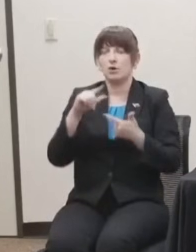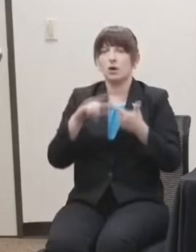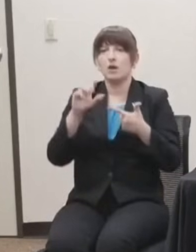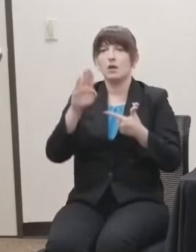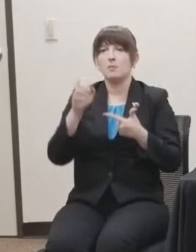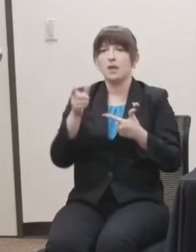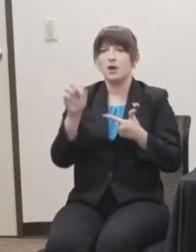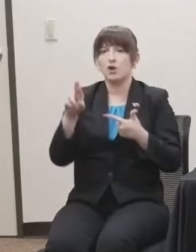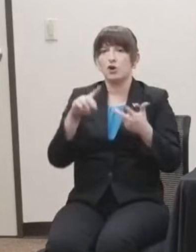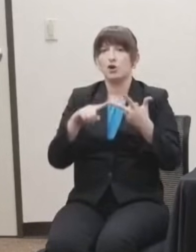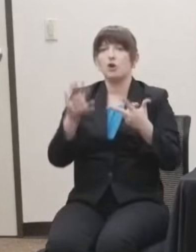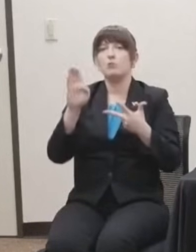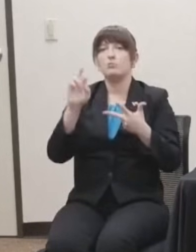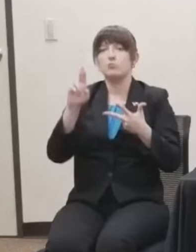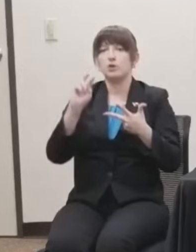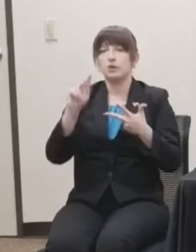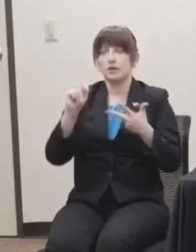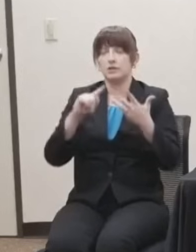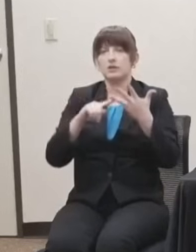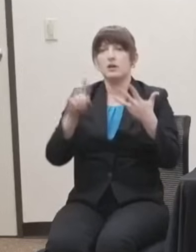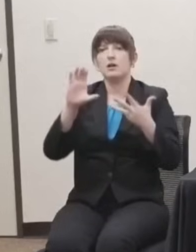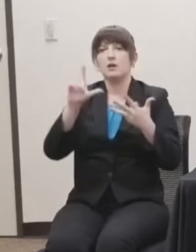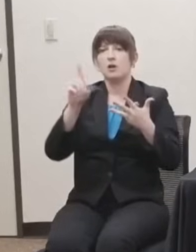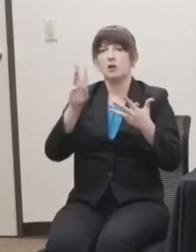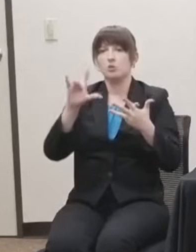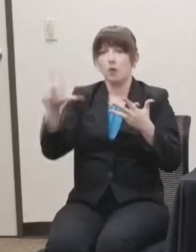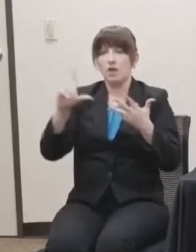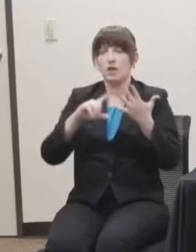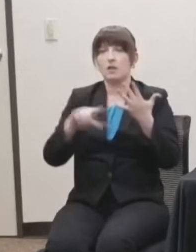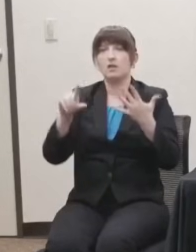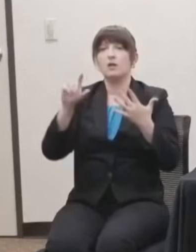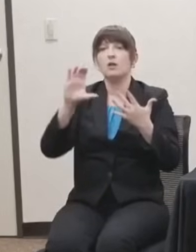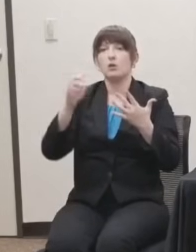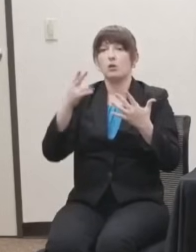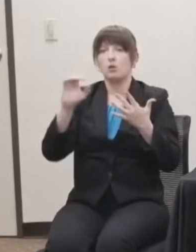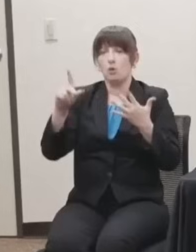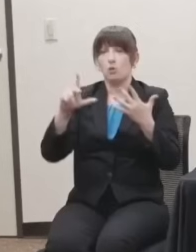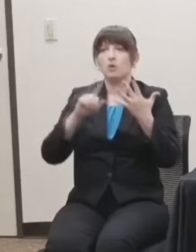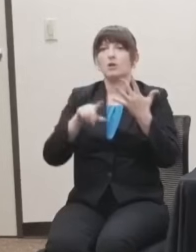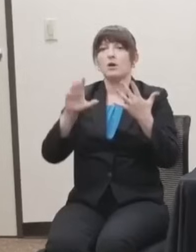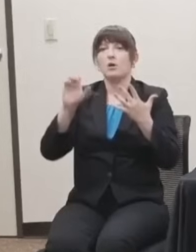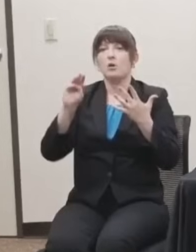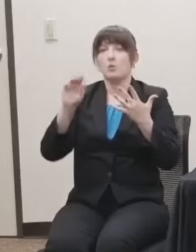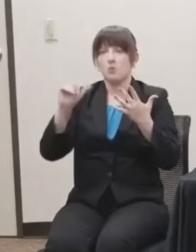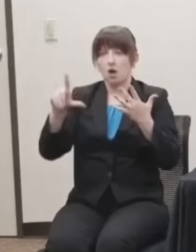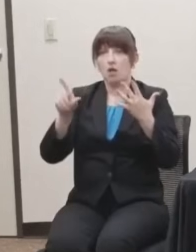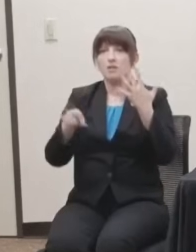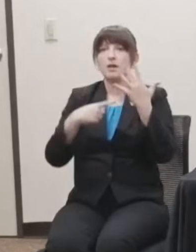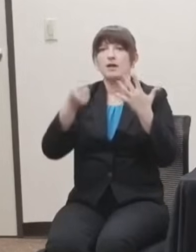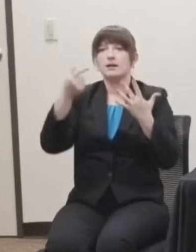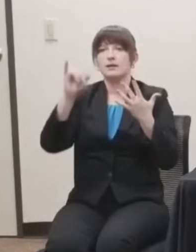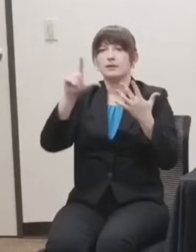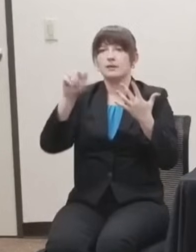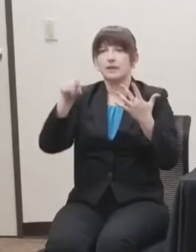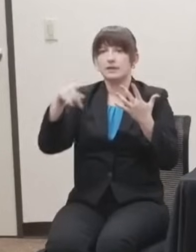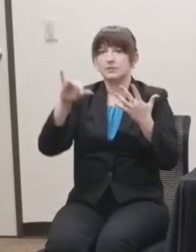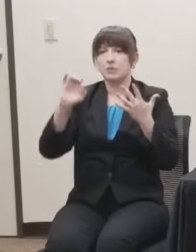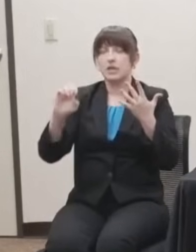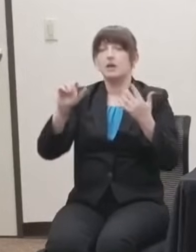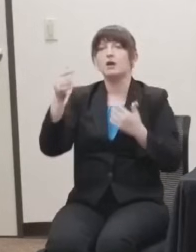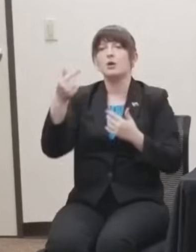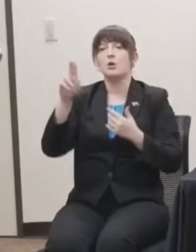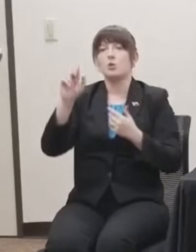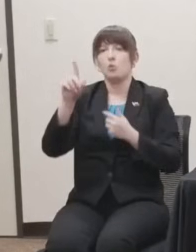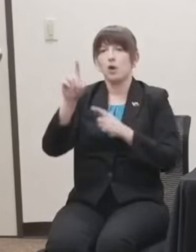Burnett, Caldwell, Coke, Comal, Concho, Gillespie, Guadalupe, Kendall, Kerr,